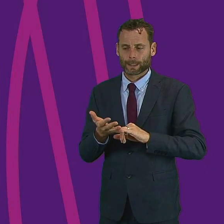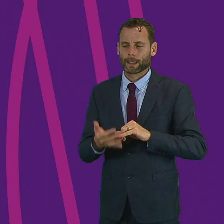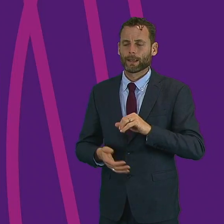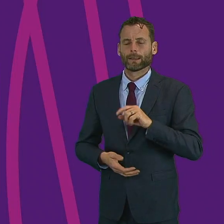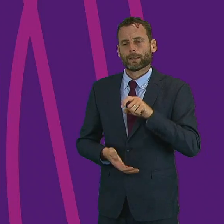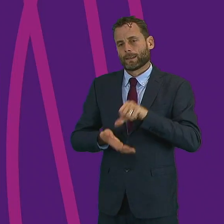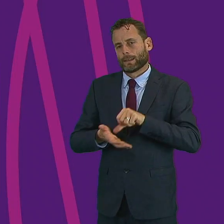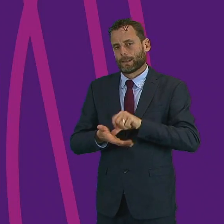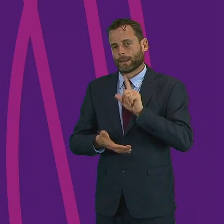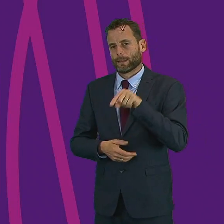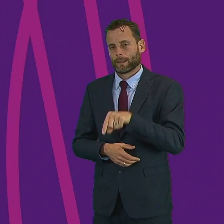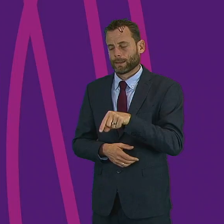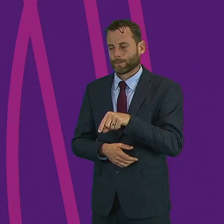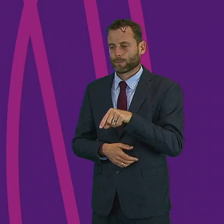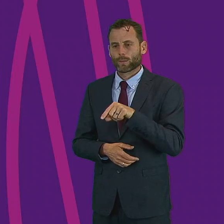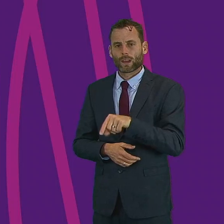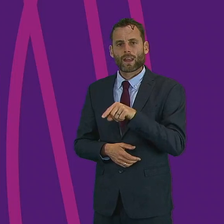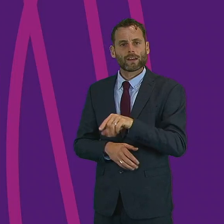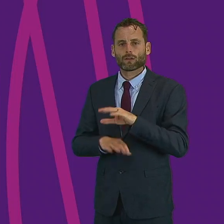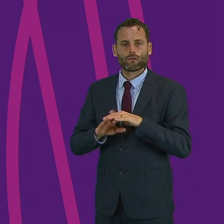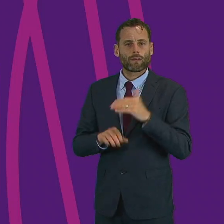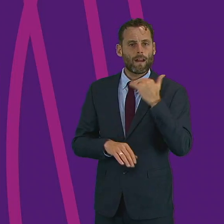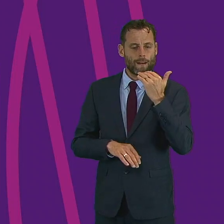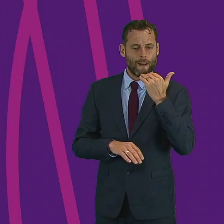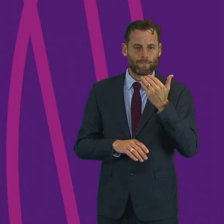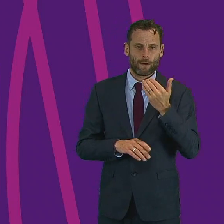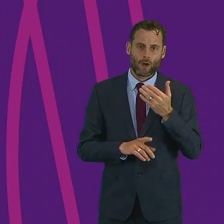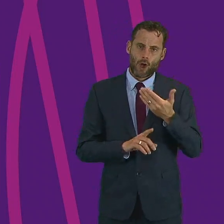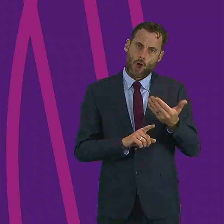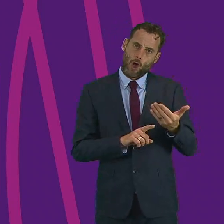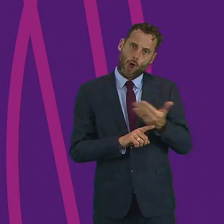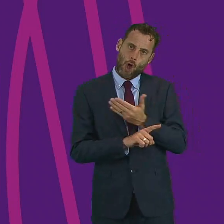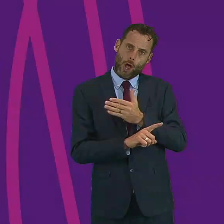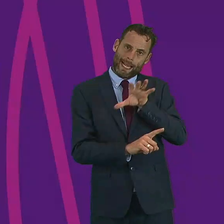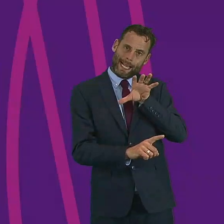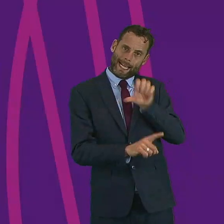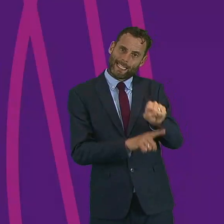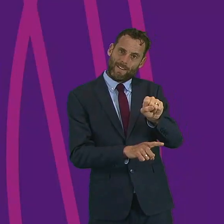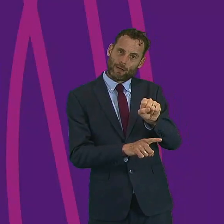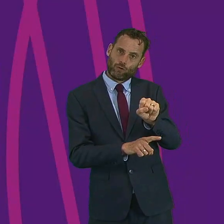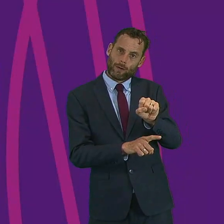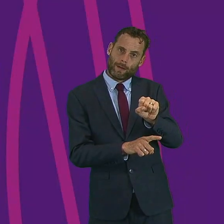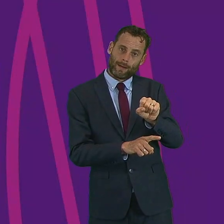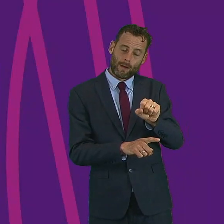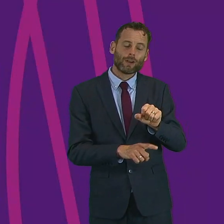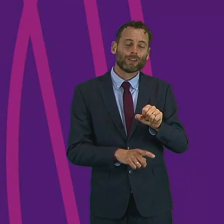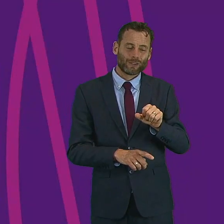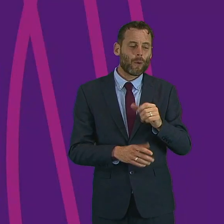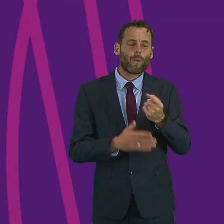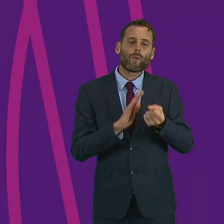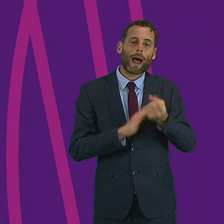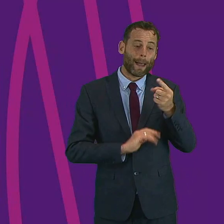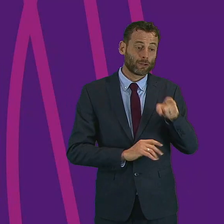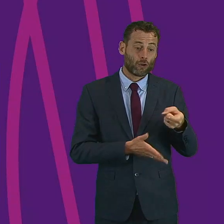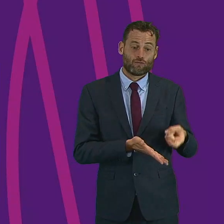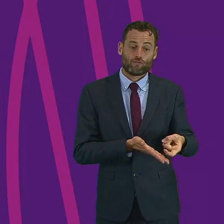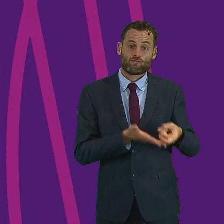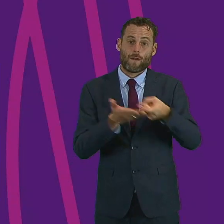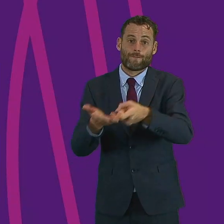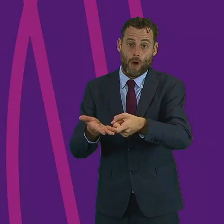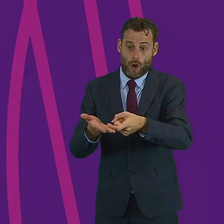earlier about the effect of COVID on young people. And I think whilst they're less likely to suffer from some of the severe physical effects of the